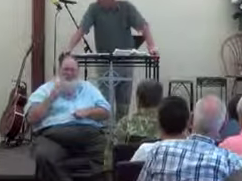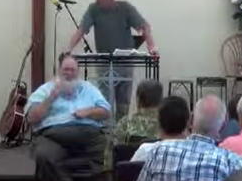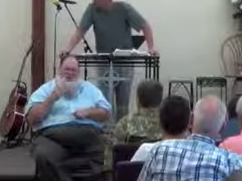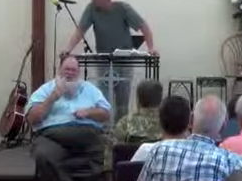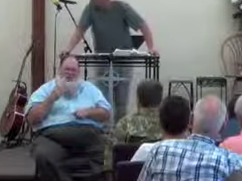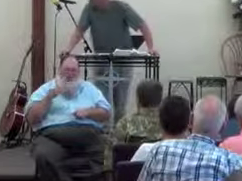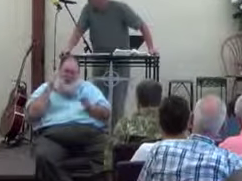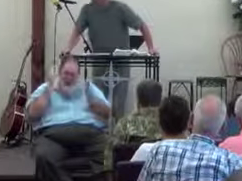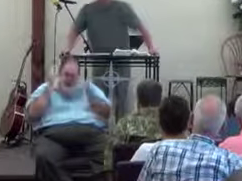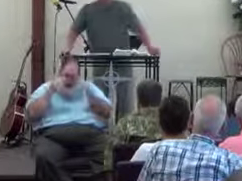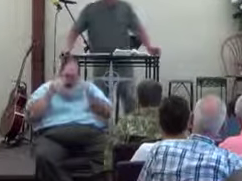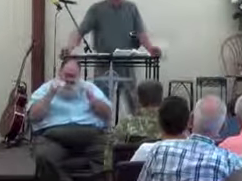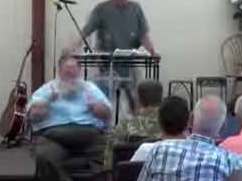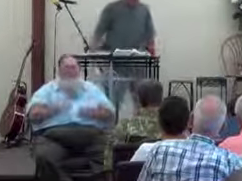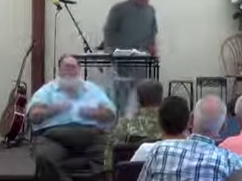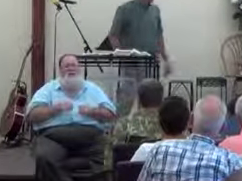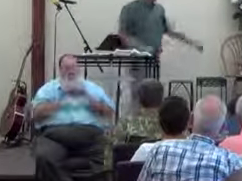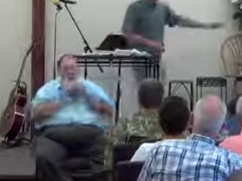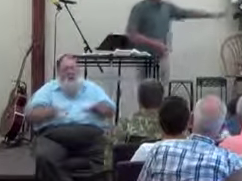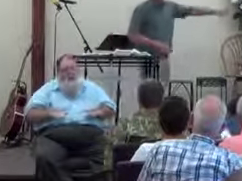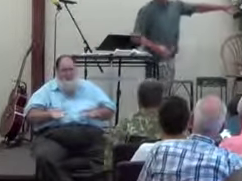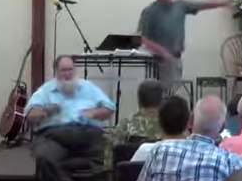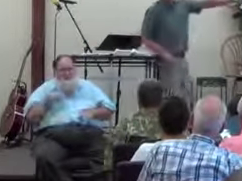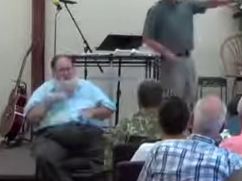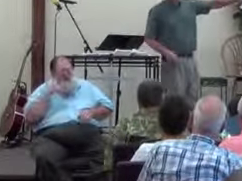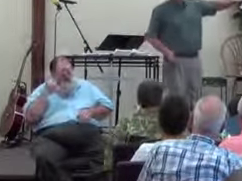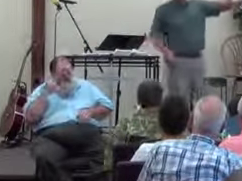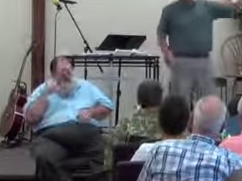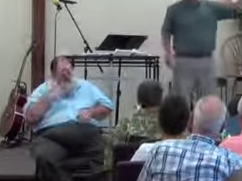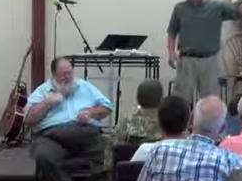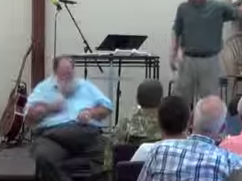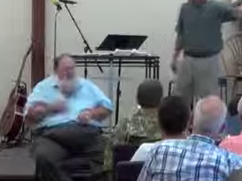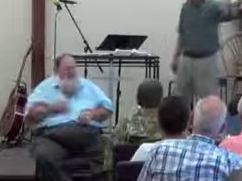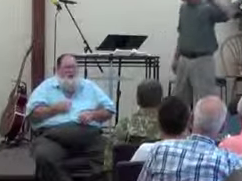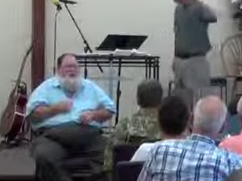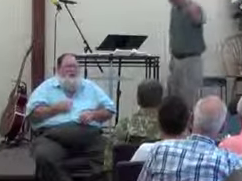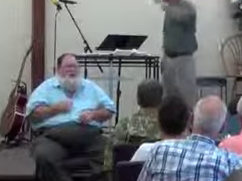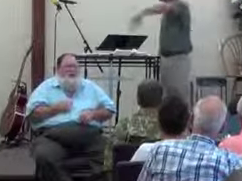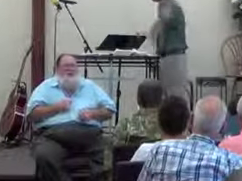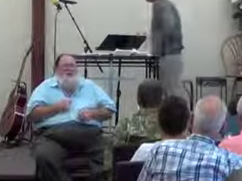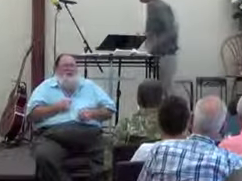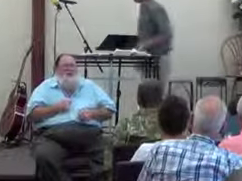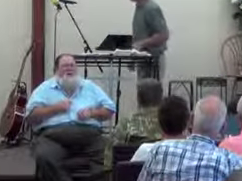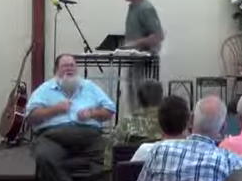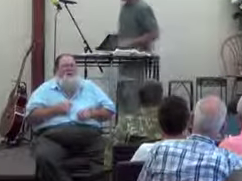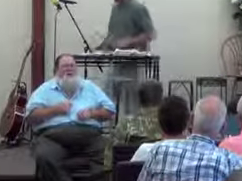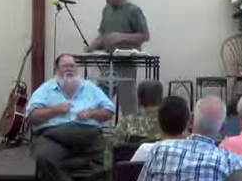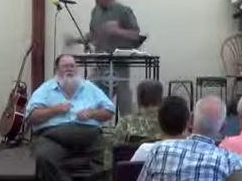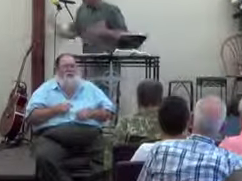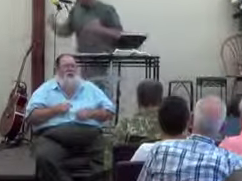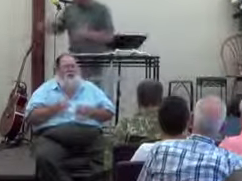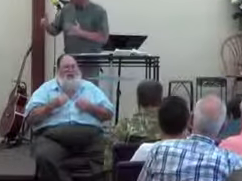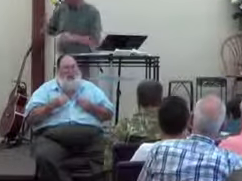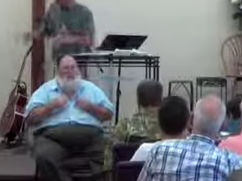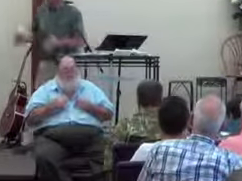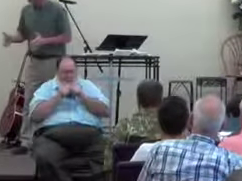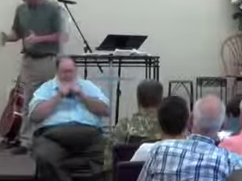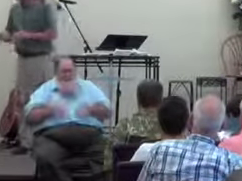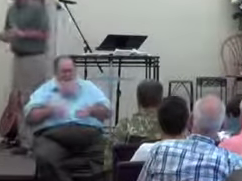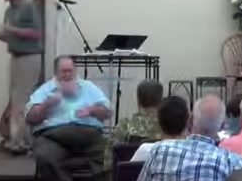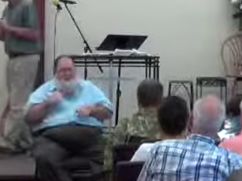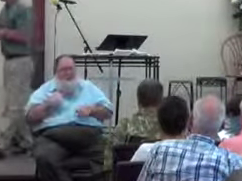think that we're entitled to it. We think that we've worked hard, that's our house, that we've done everything and worked so